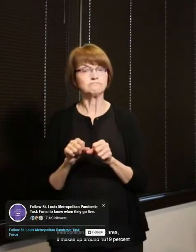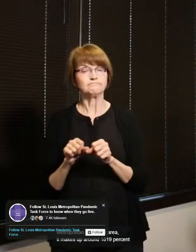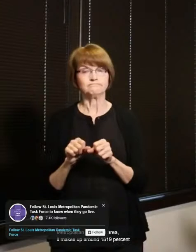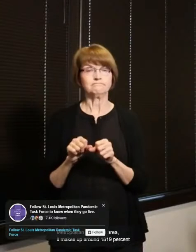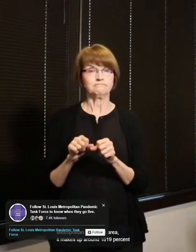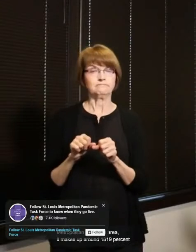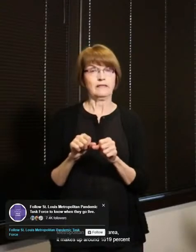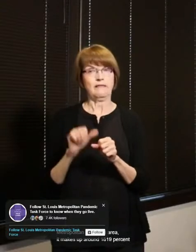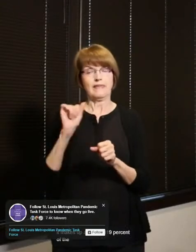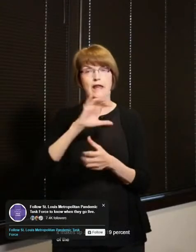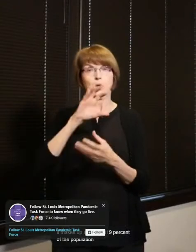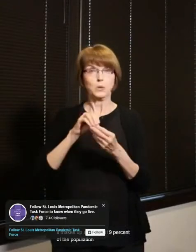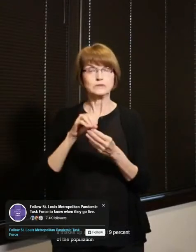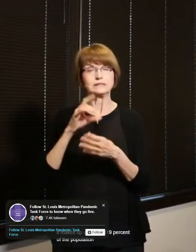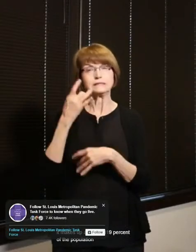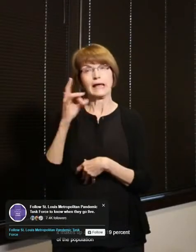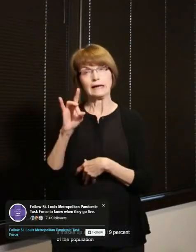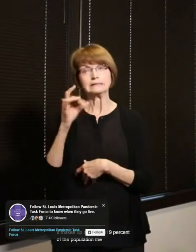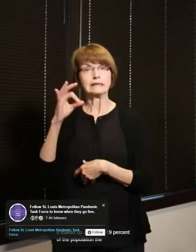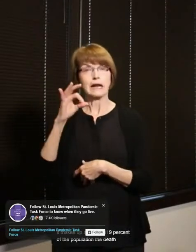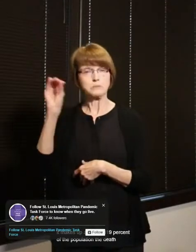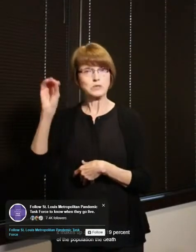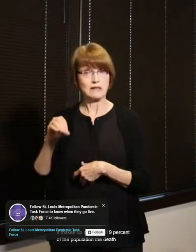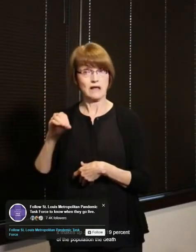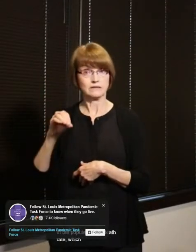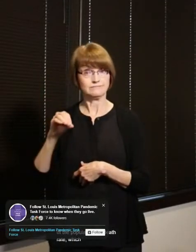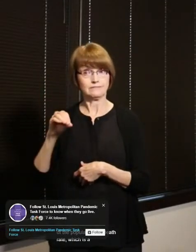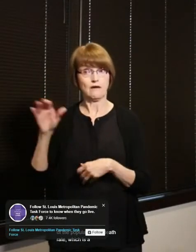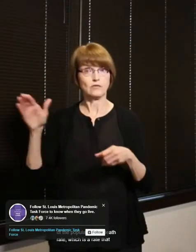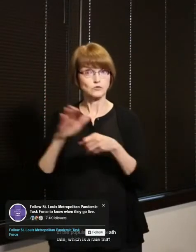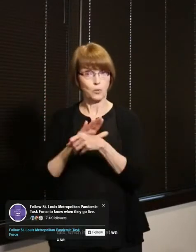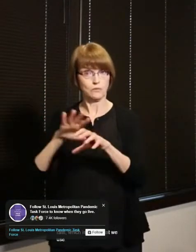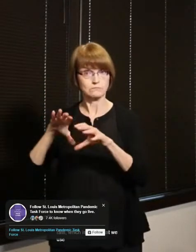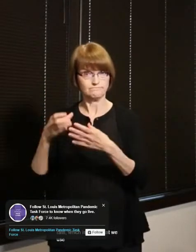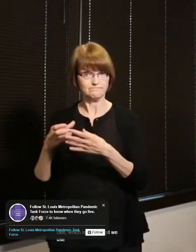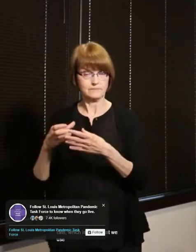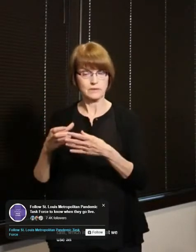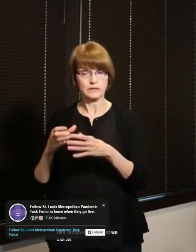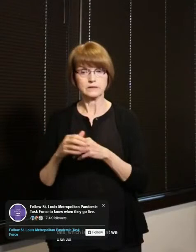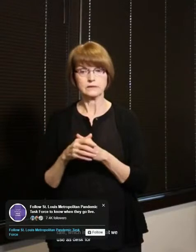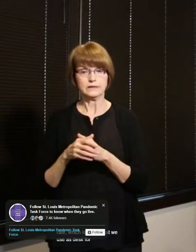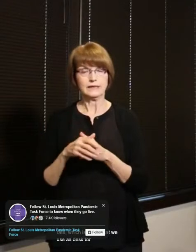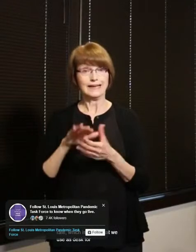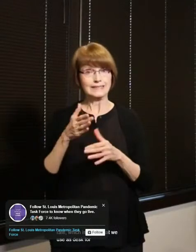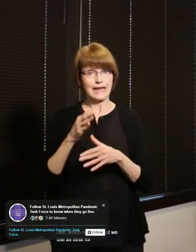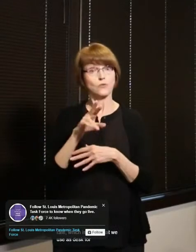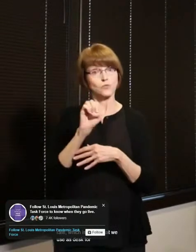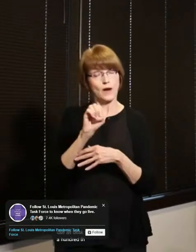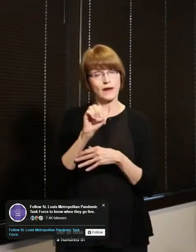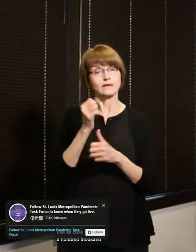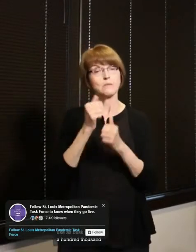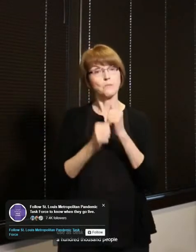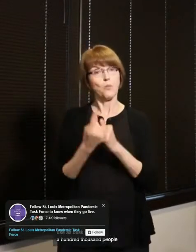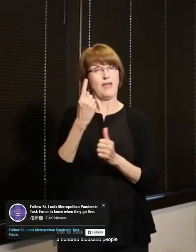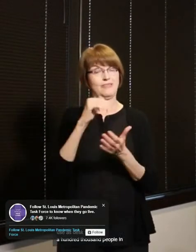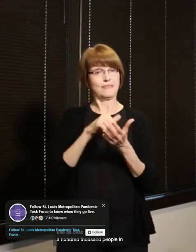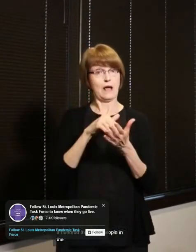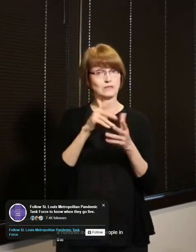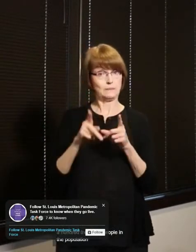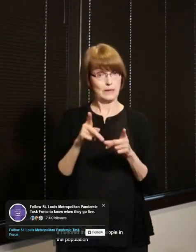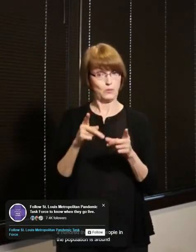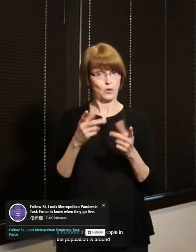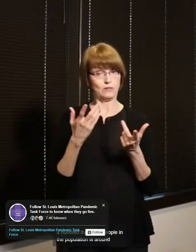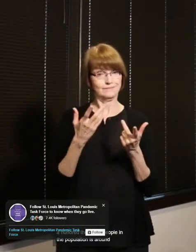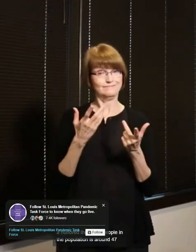19% of the population, the death rate, which is a rate that we use as deaths per 100,000 people in the population, is